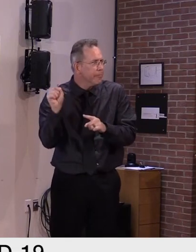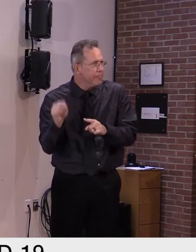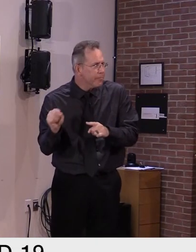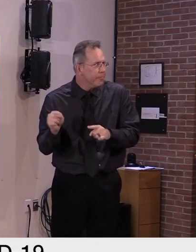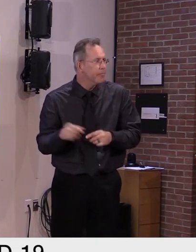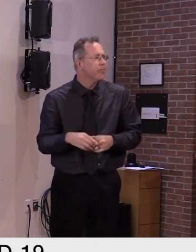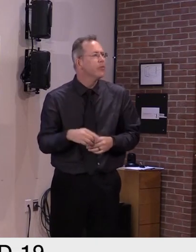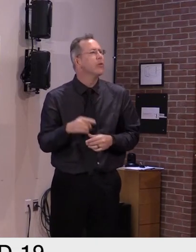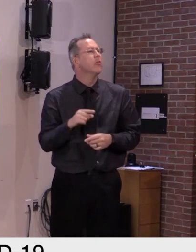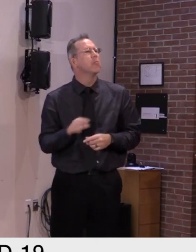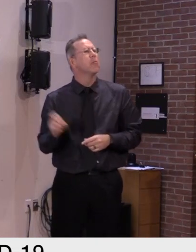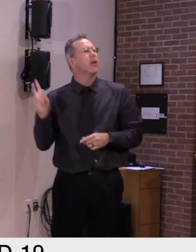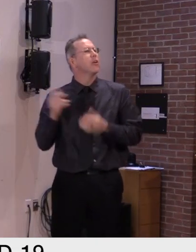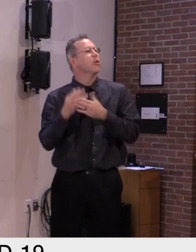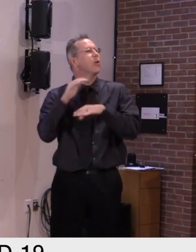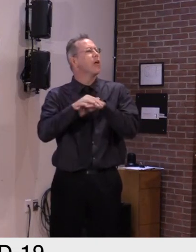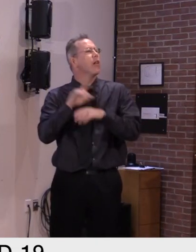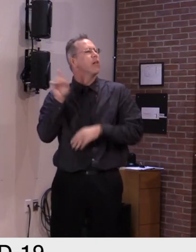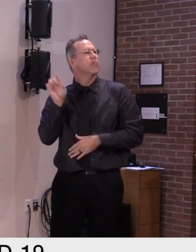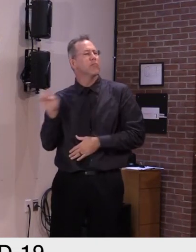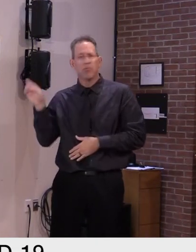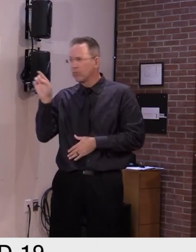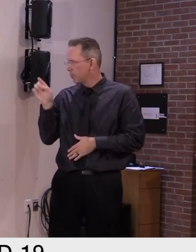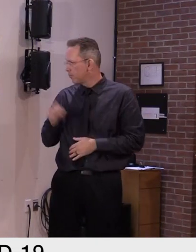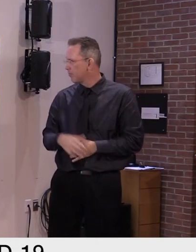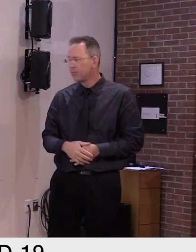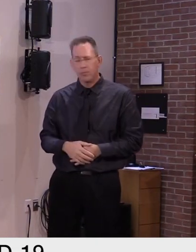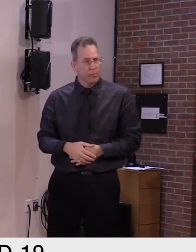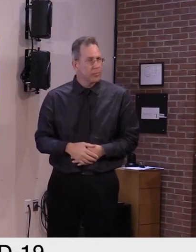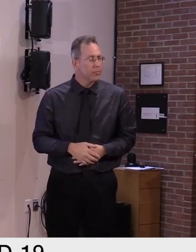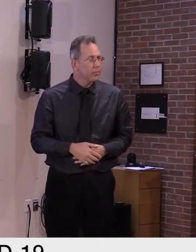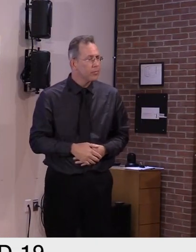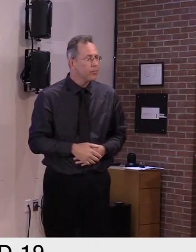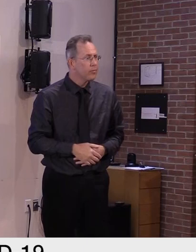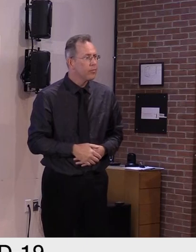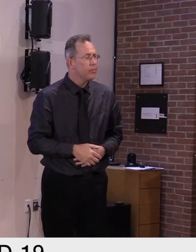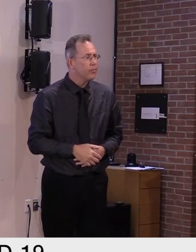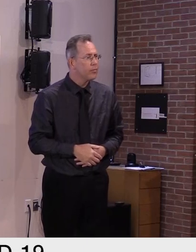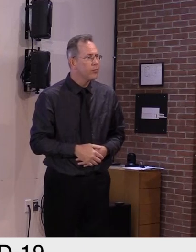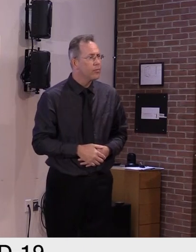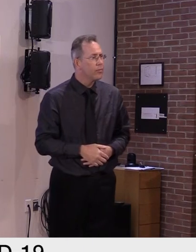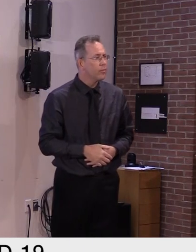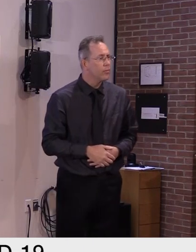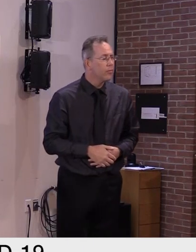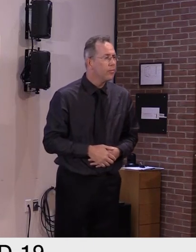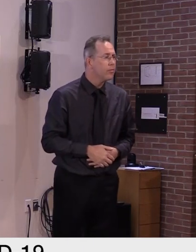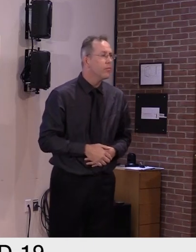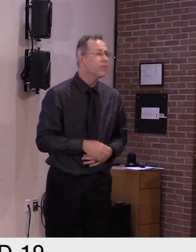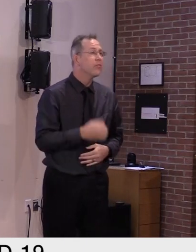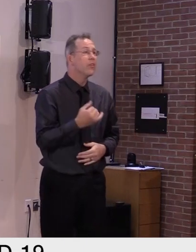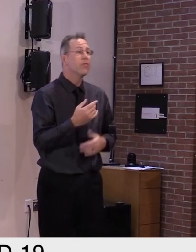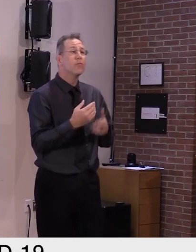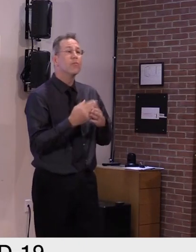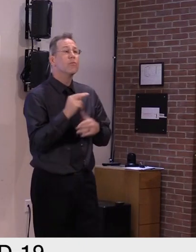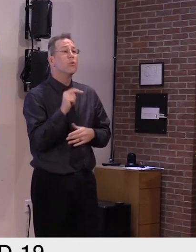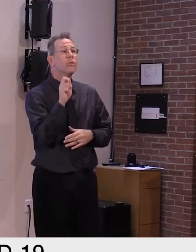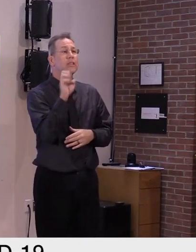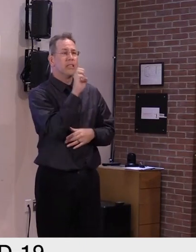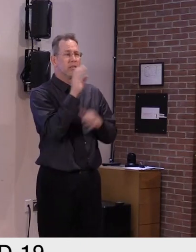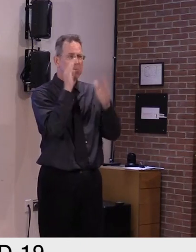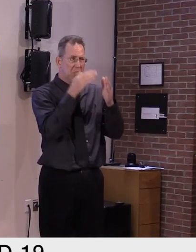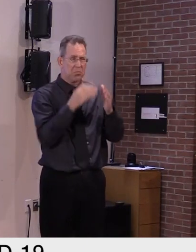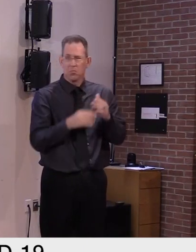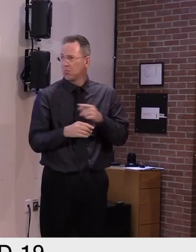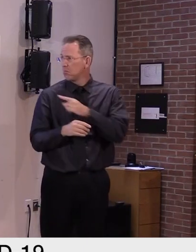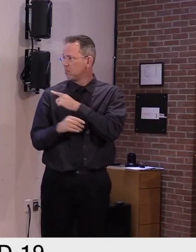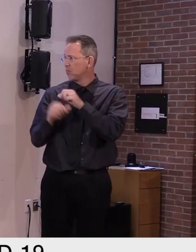the Northeast, which we'll talk about in greater detail next. So talking about the Northeast and the regional update, you'll see that